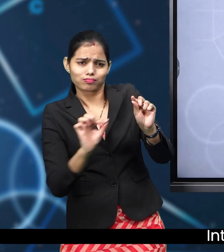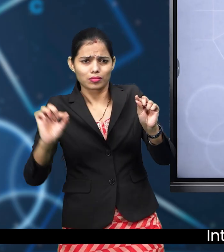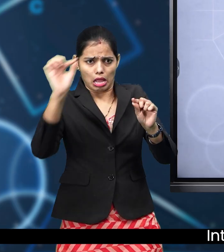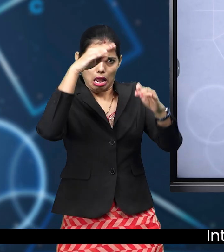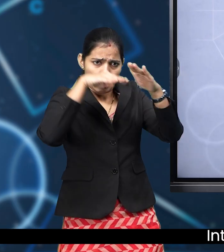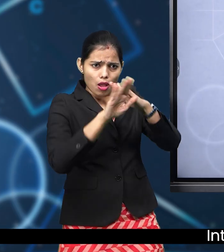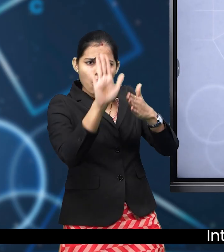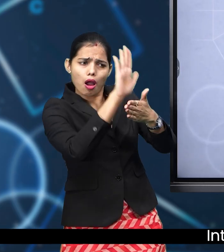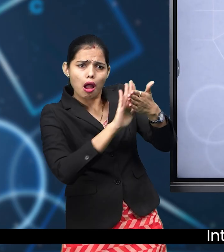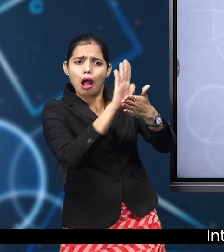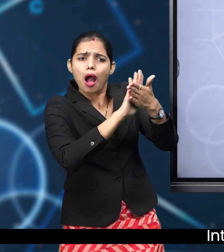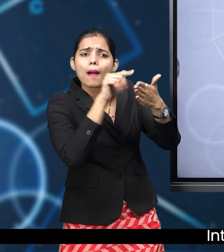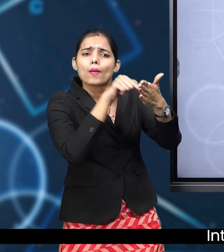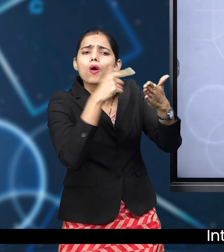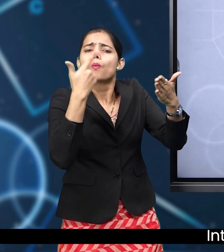Interior of the curve.